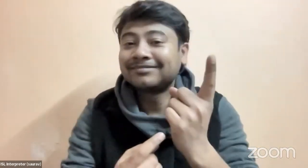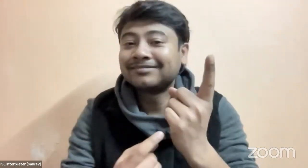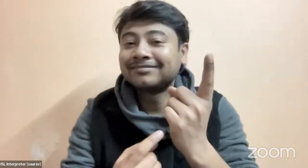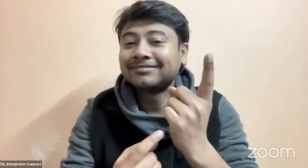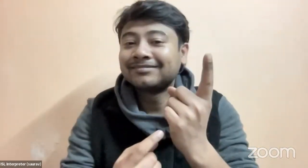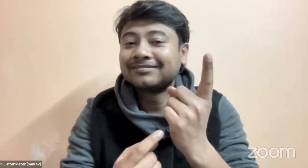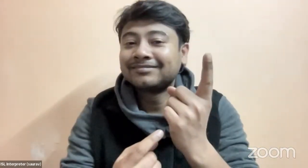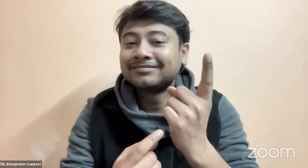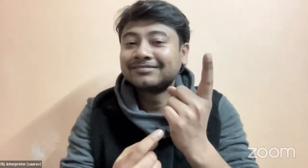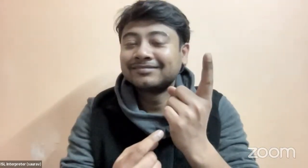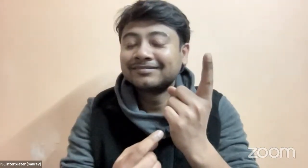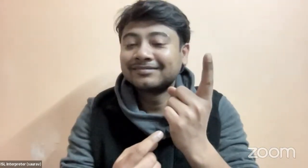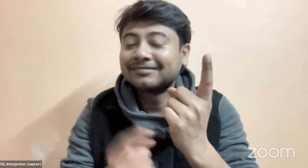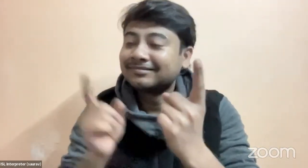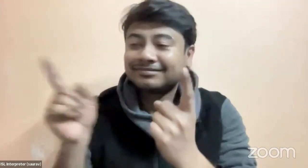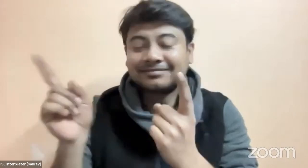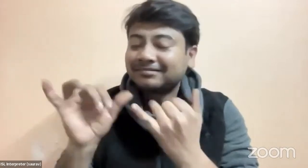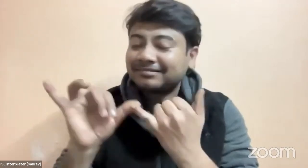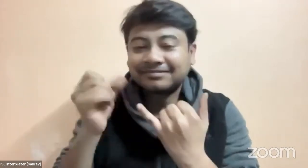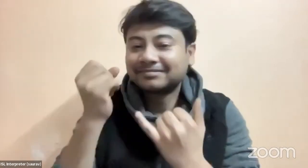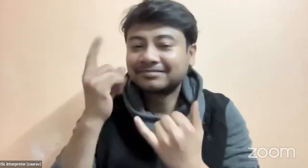He wanted to cajole her.